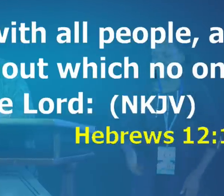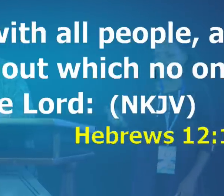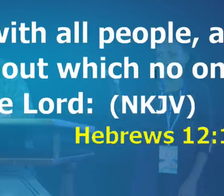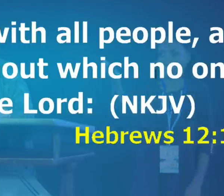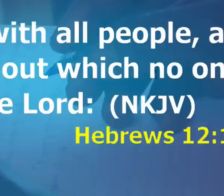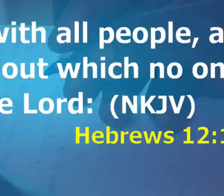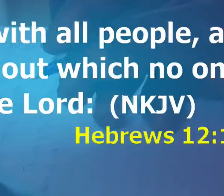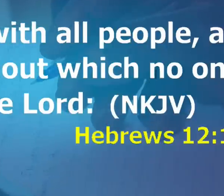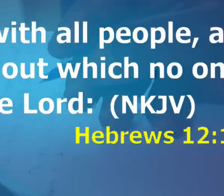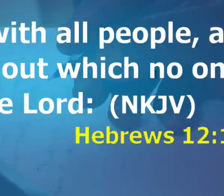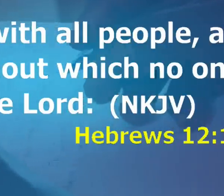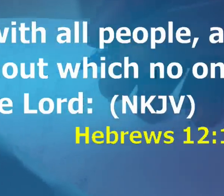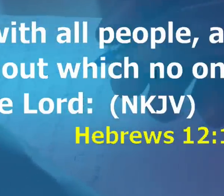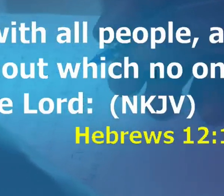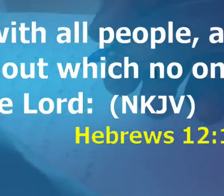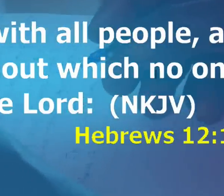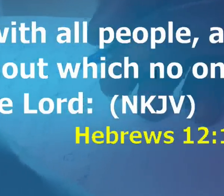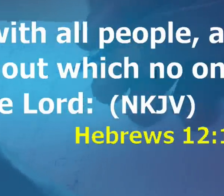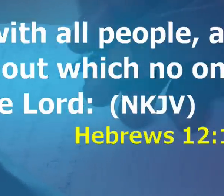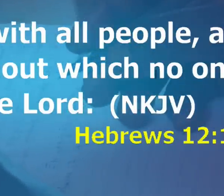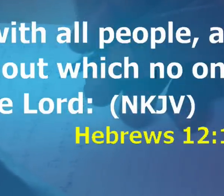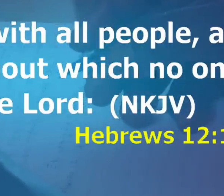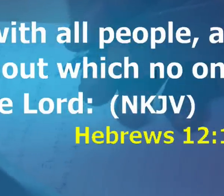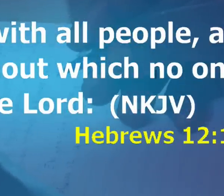And you say, see how she's speaking.